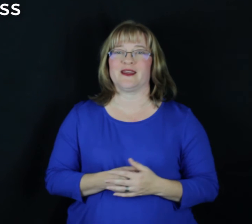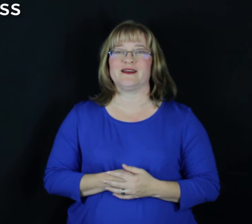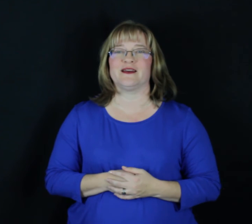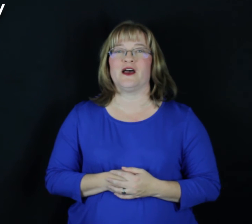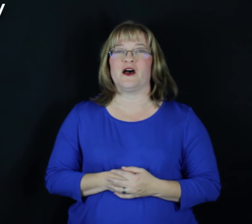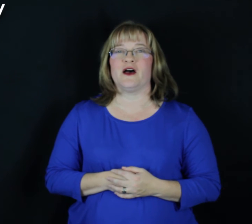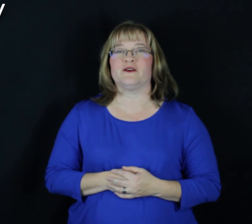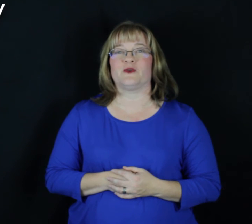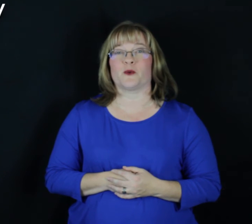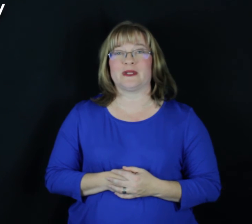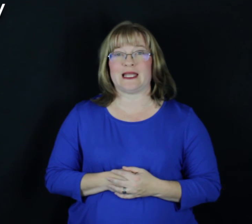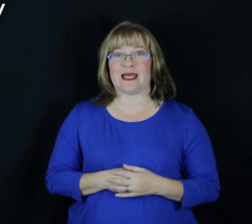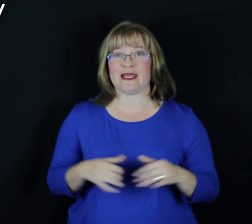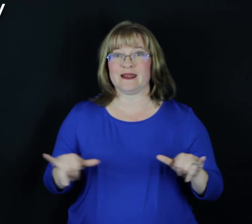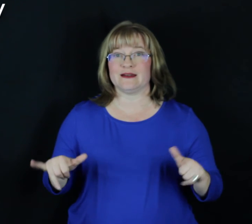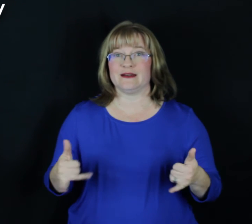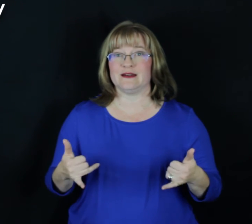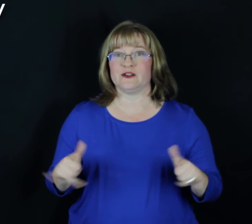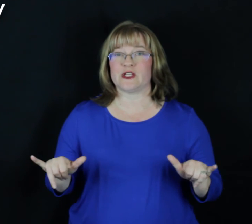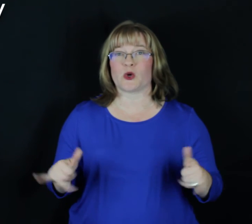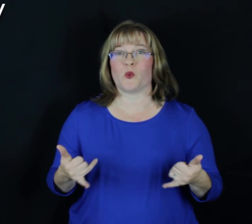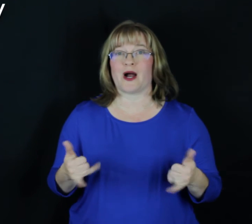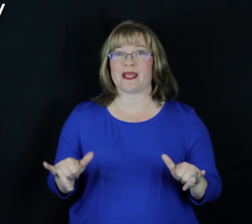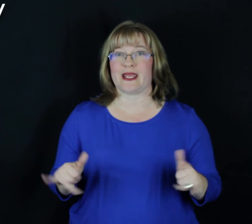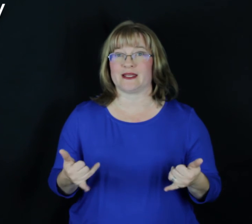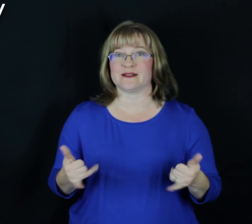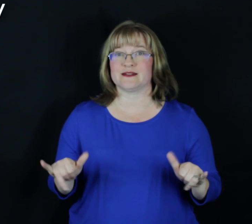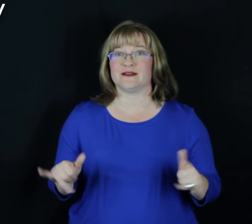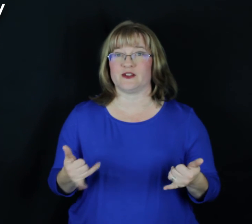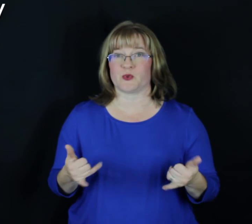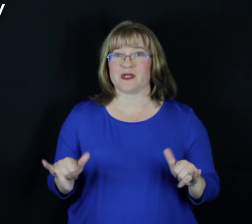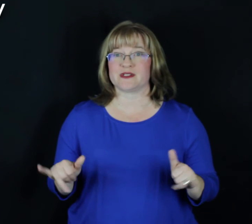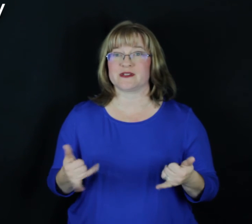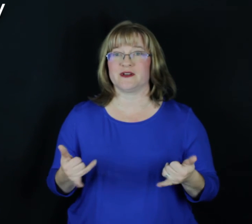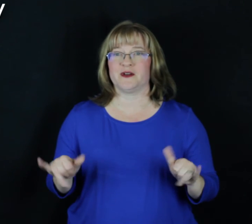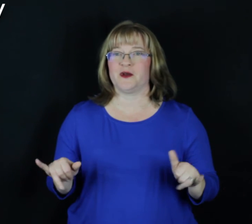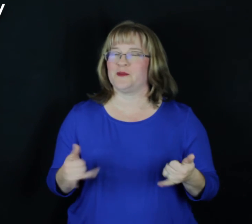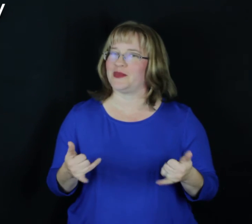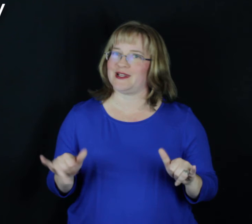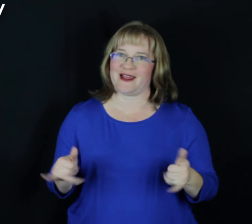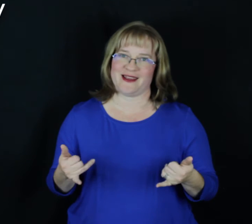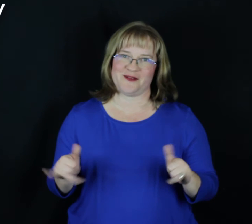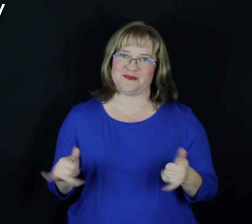Okay? For play, take Y hands that twist. Play.